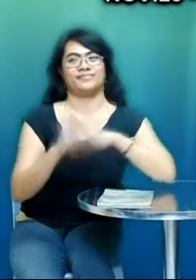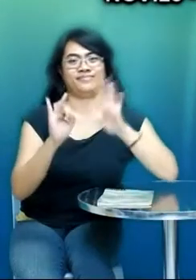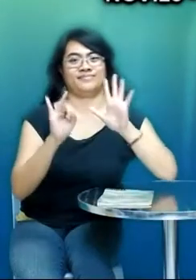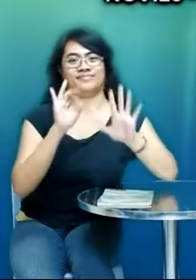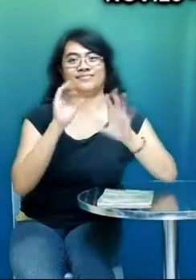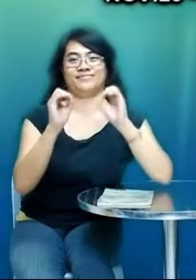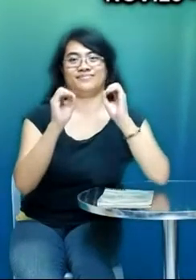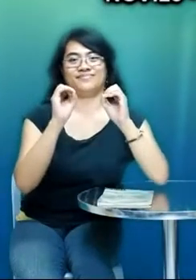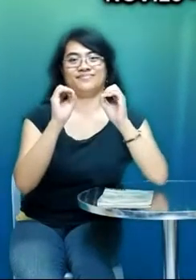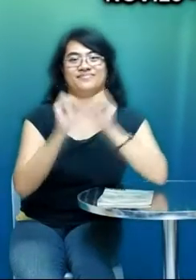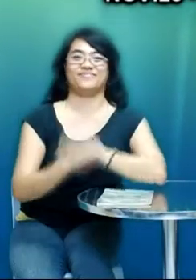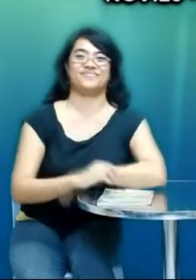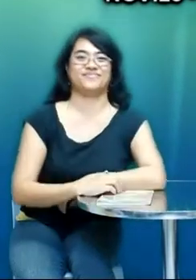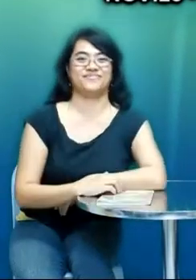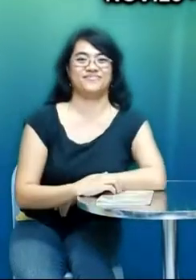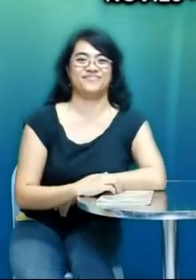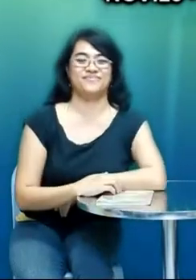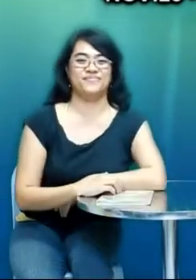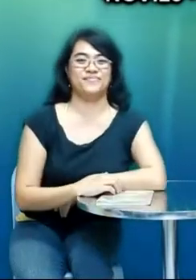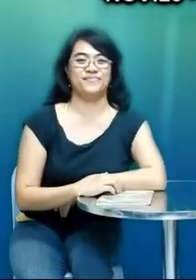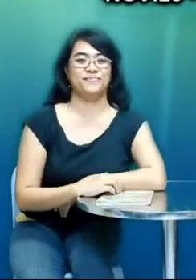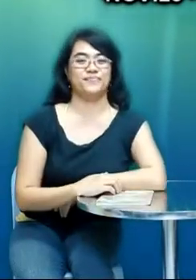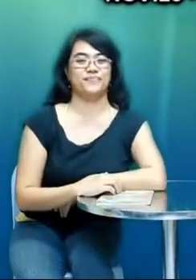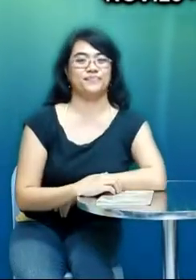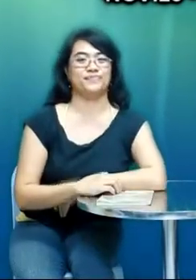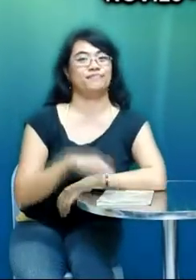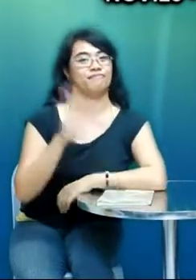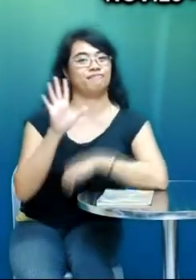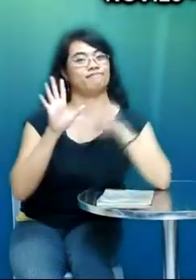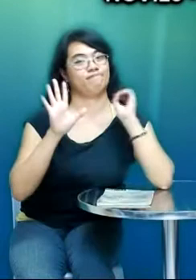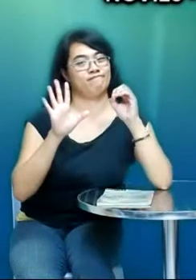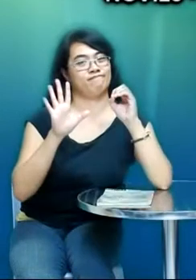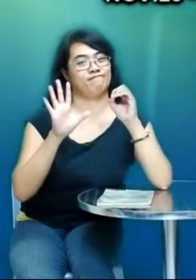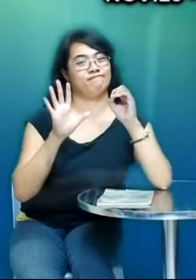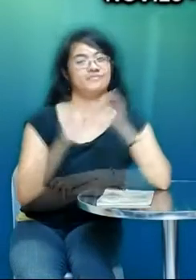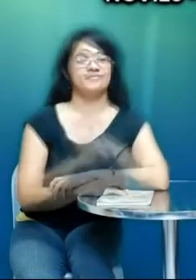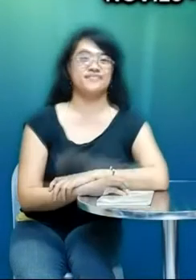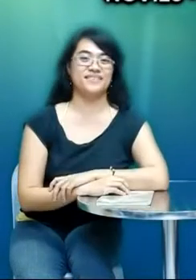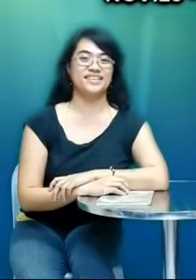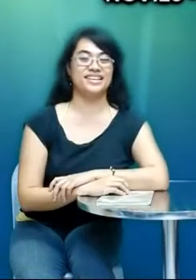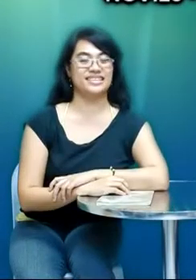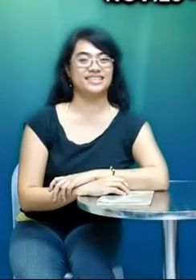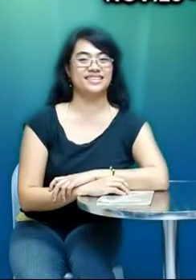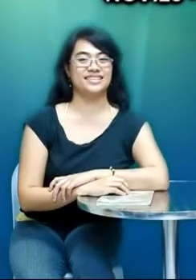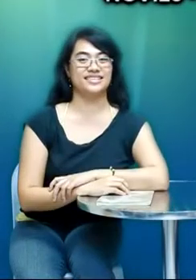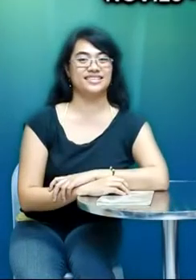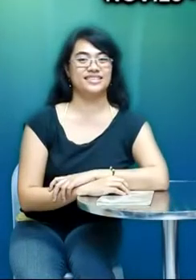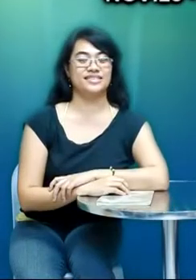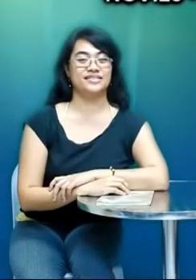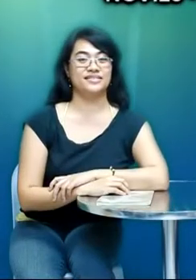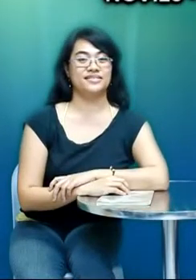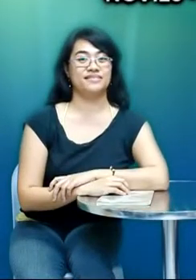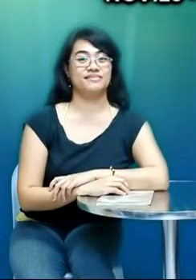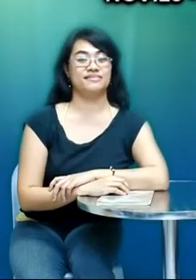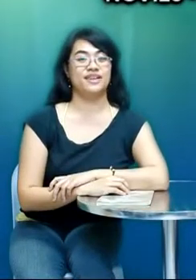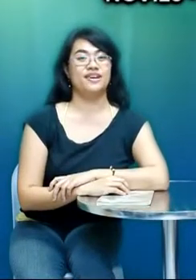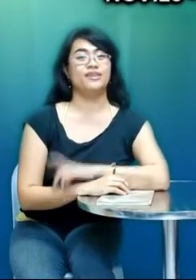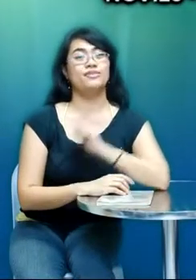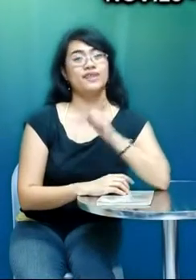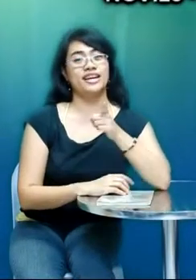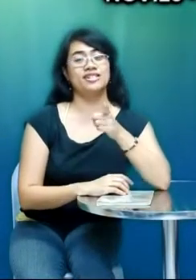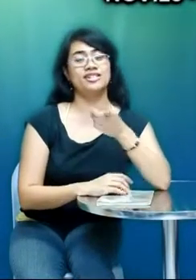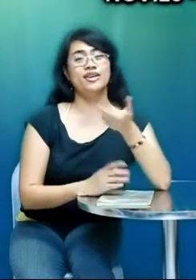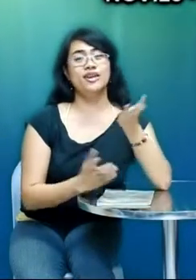coming, but Crosspoint is only catering 50 pastors. The beds are already taken care of, but we need